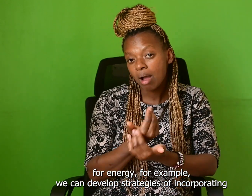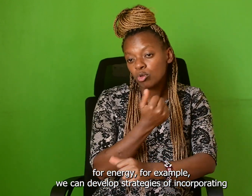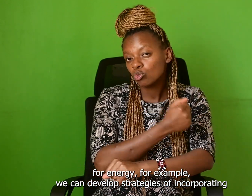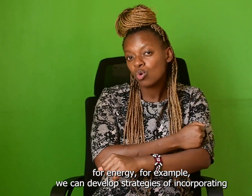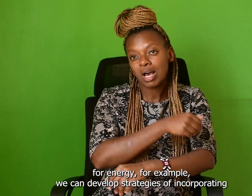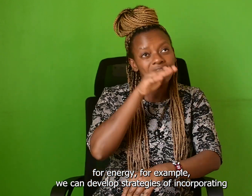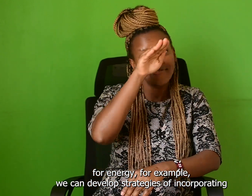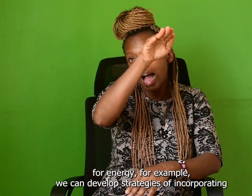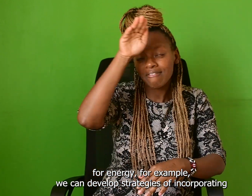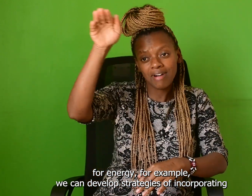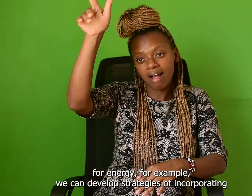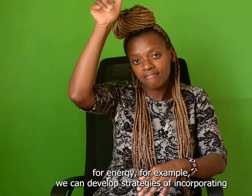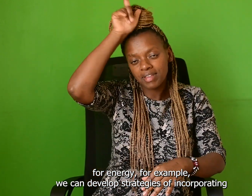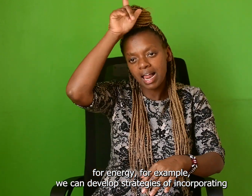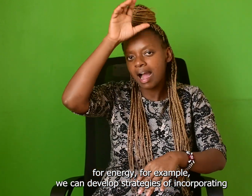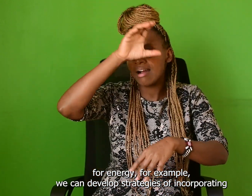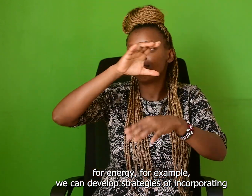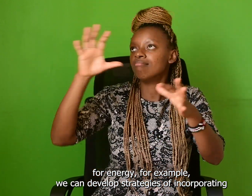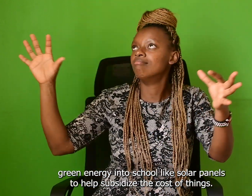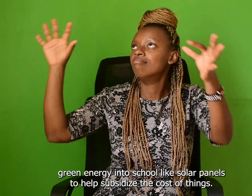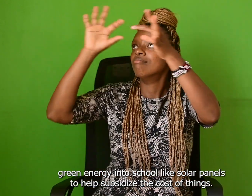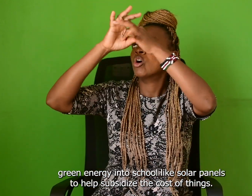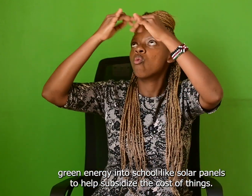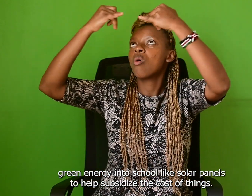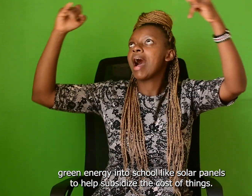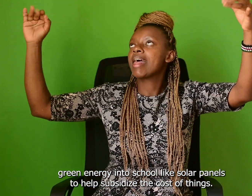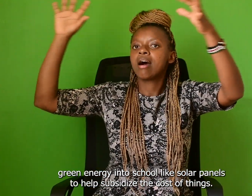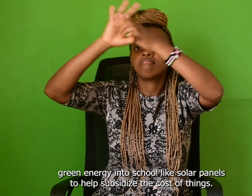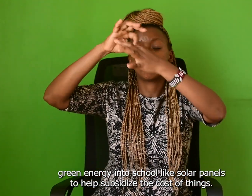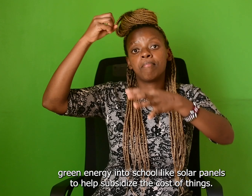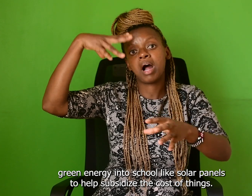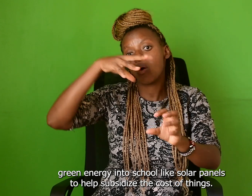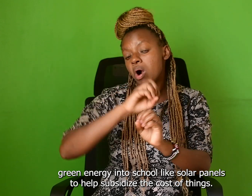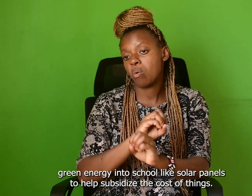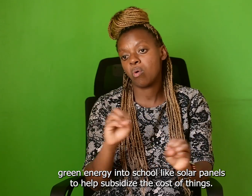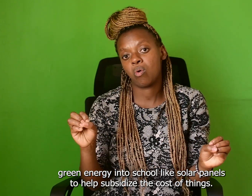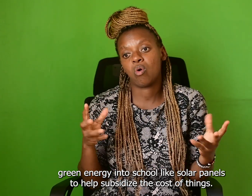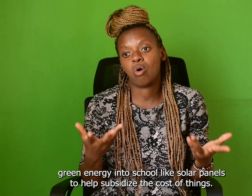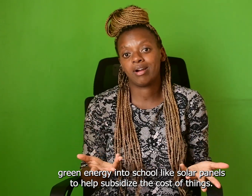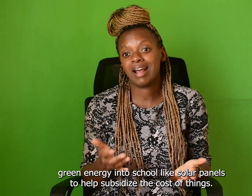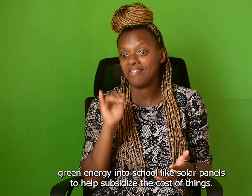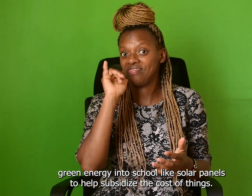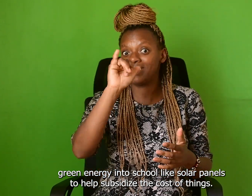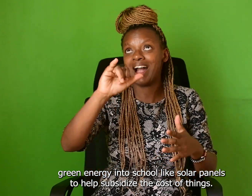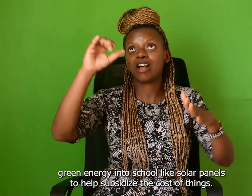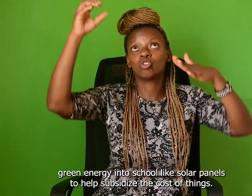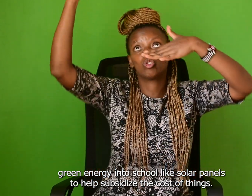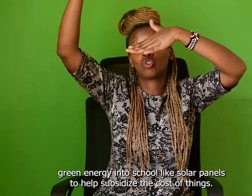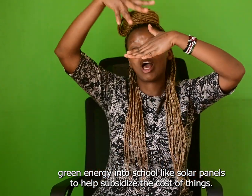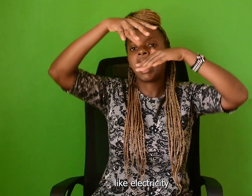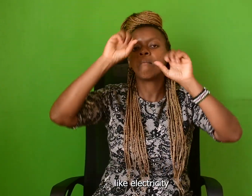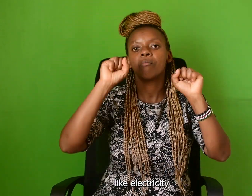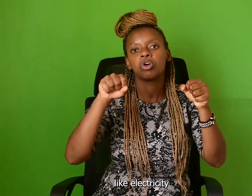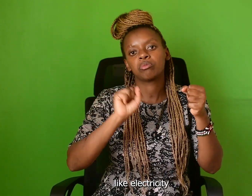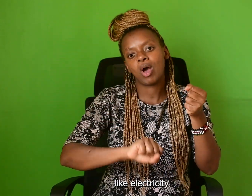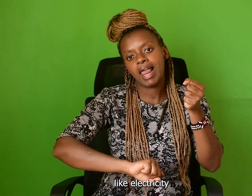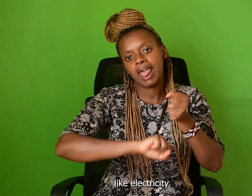can develop strategies of incorporating green energy into school, like solar panels, to help subsidize the cost of things like